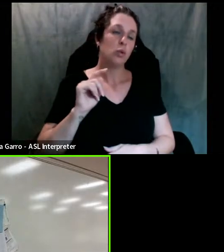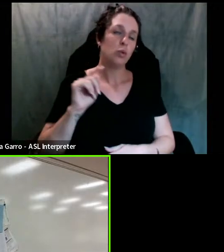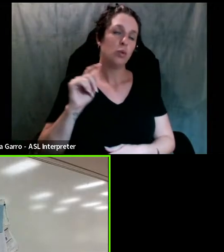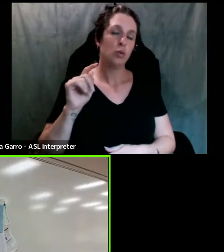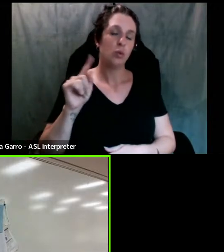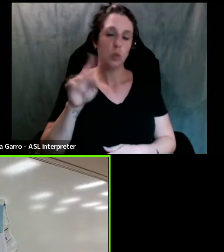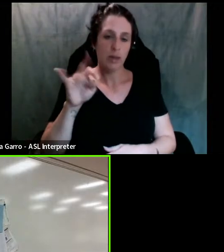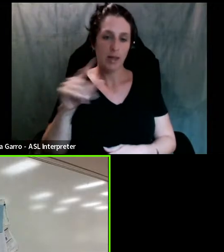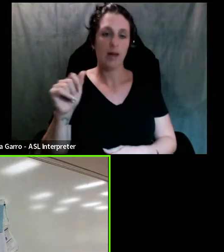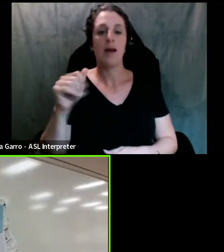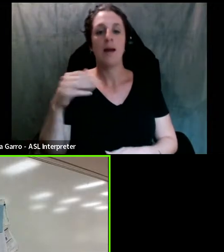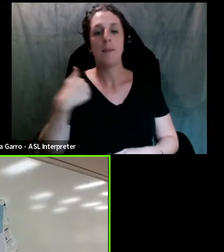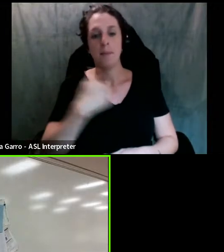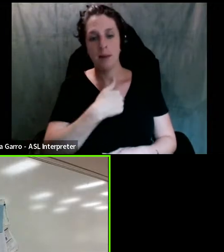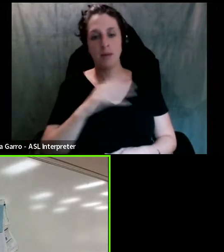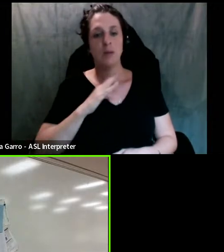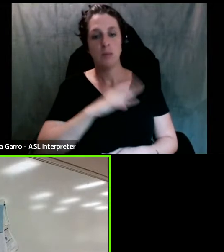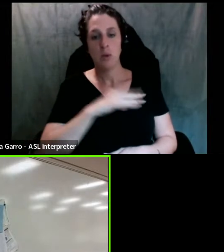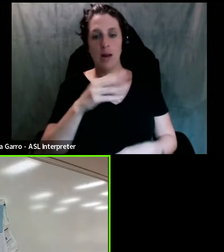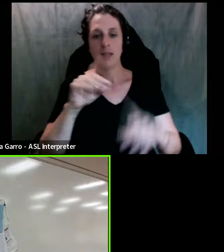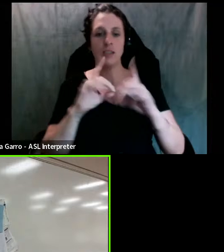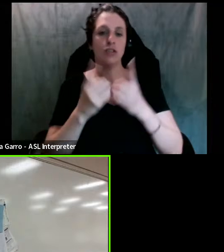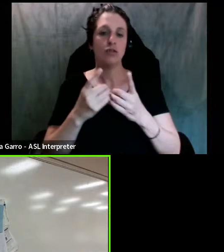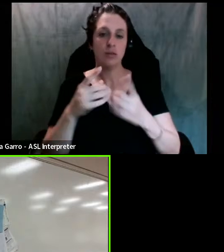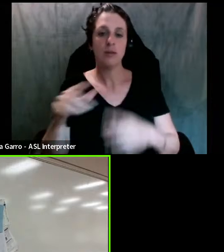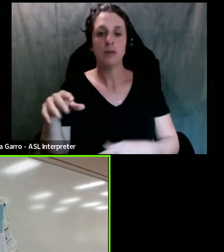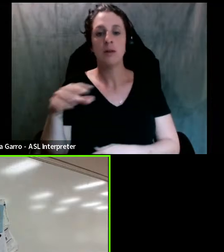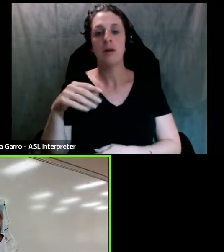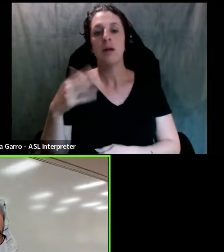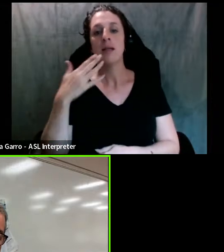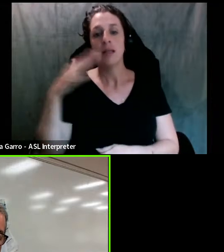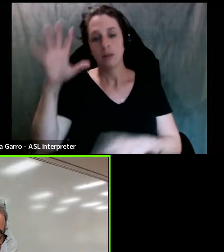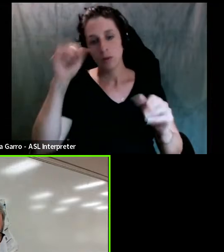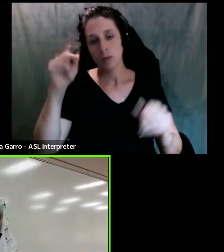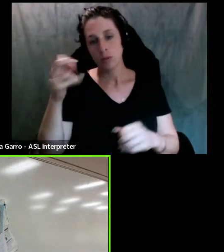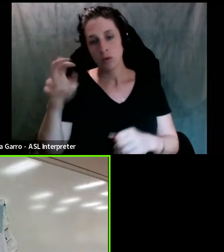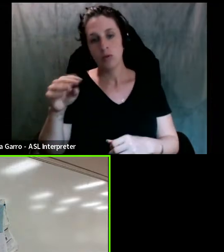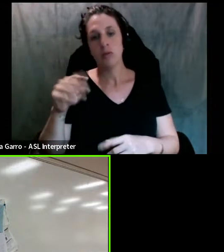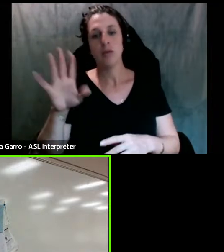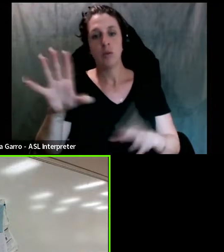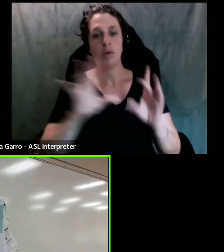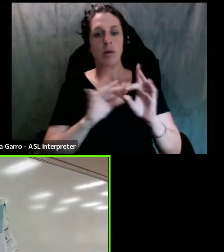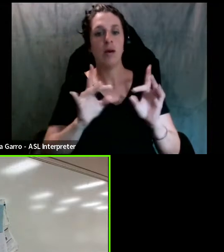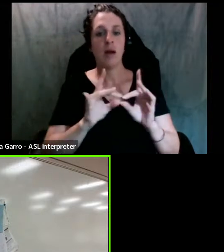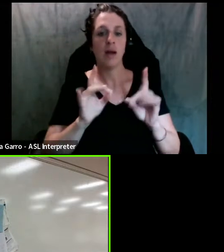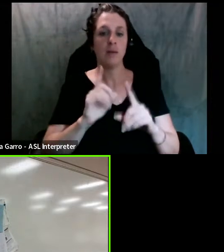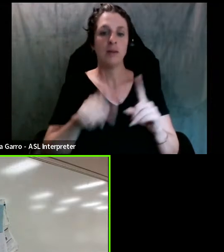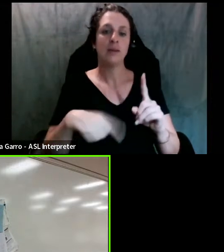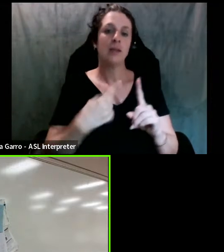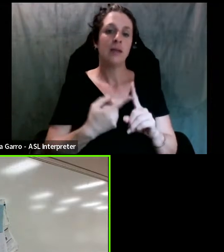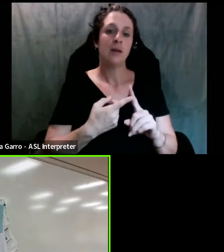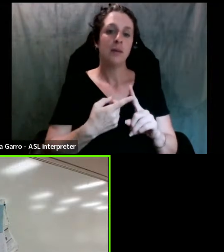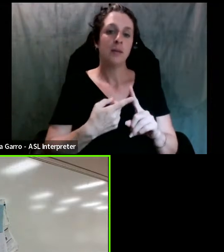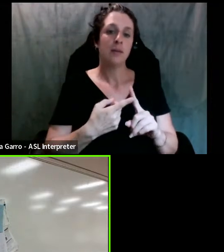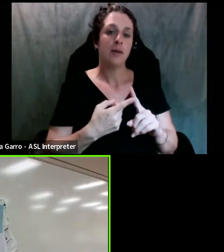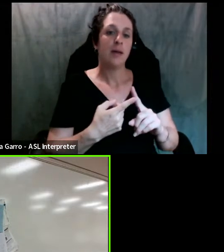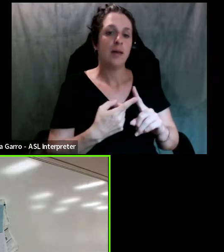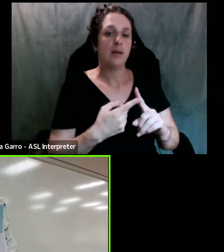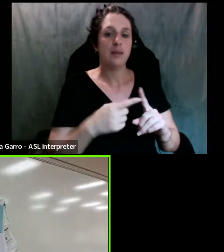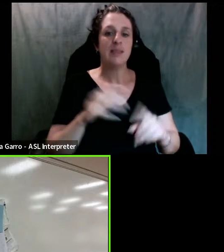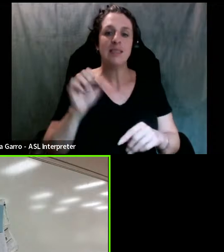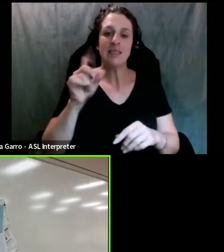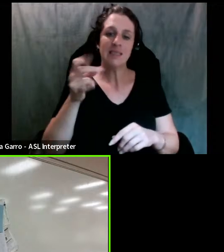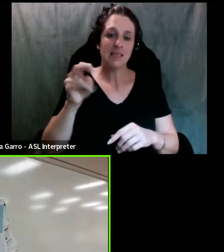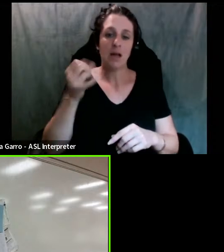cabinet. First, thank you, Superintendent Booker, for your comments regarding, sort of the season of